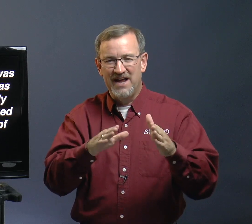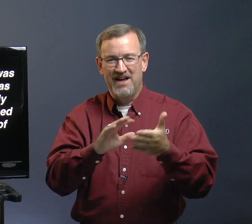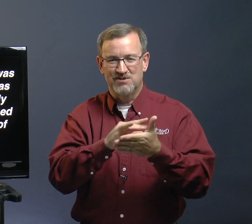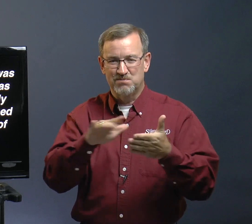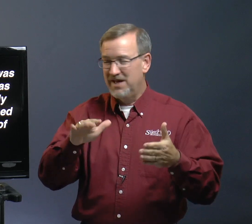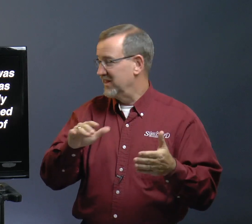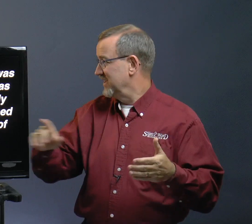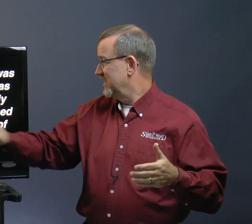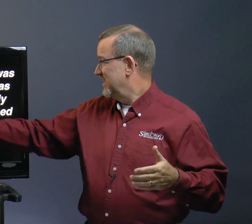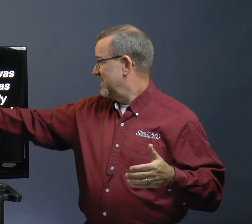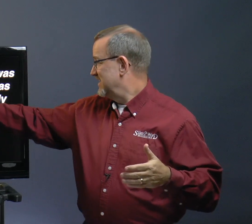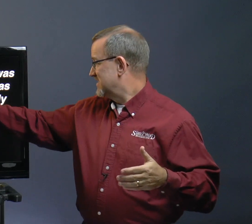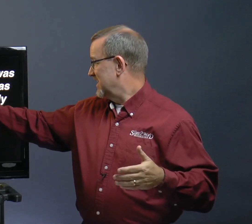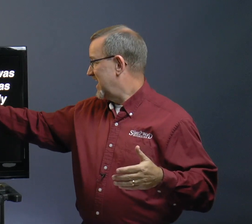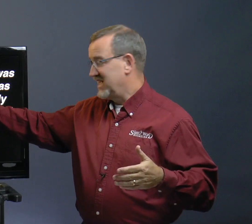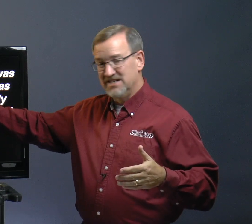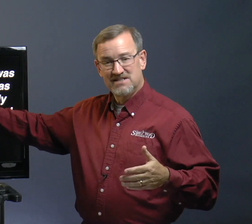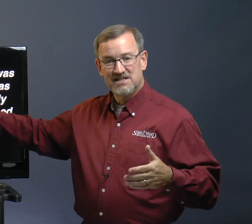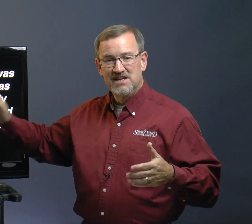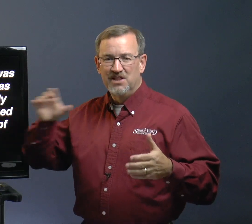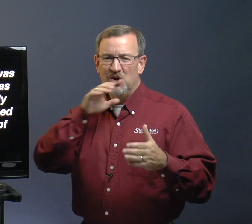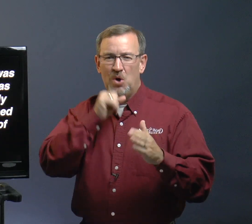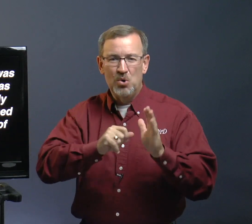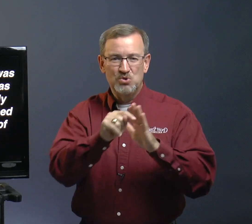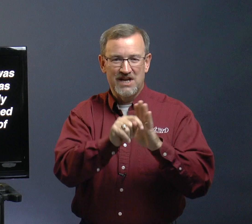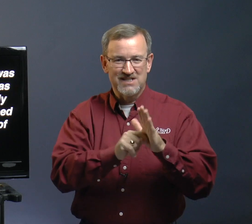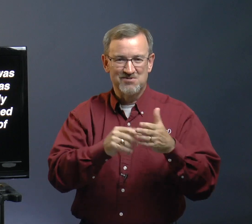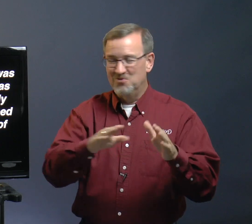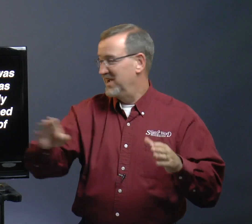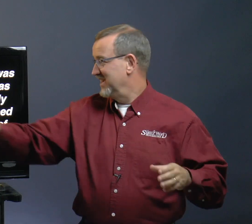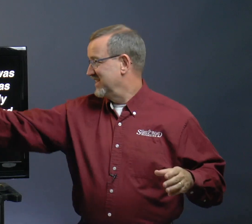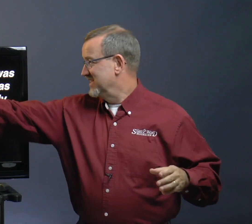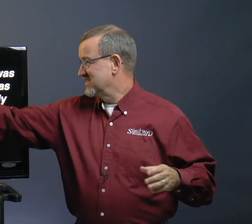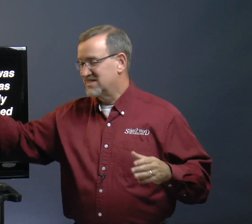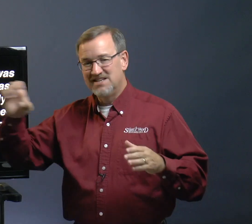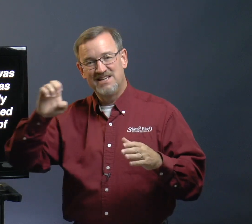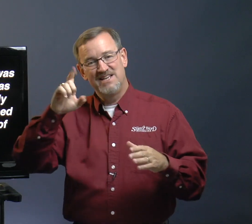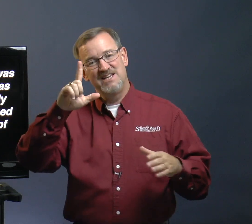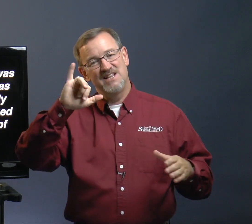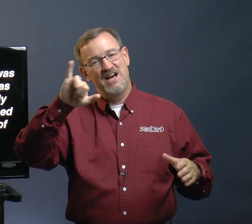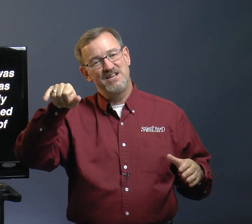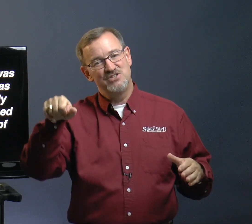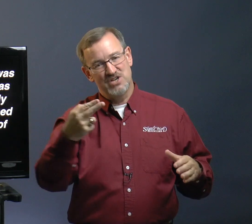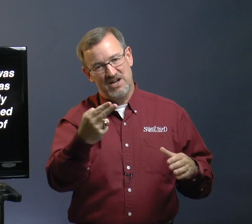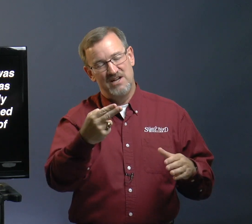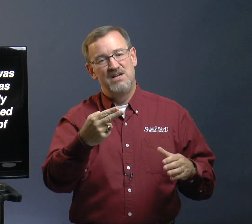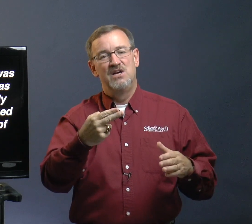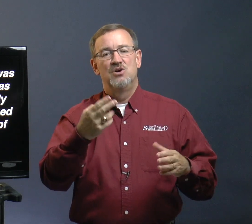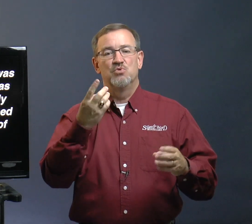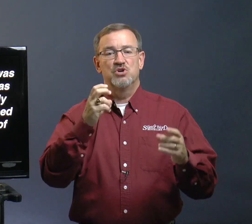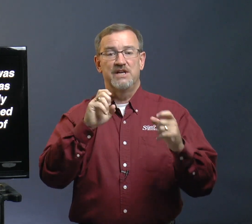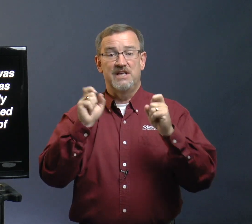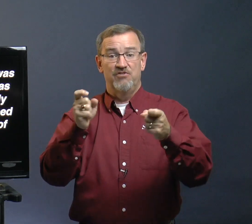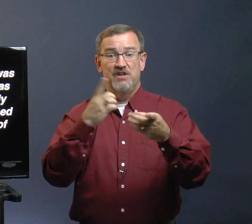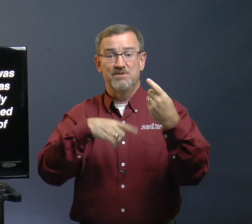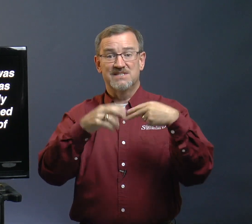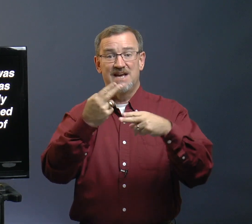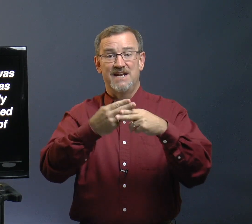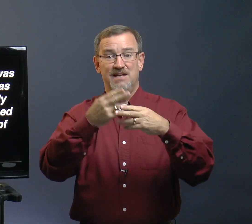of spelling is Elias. The Old Testament way is Elijah. We're going to give him the sign name